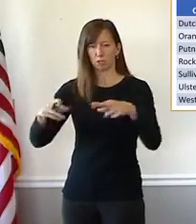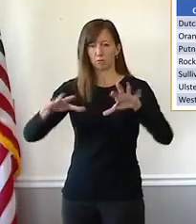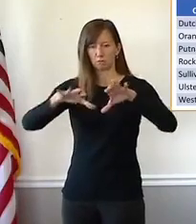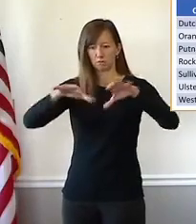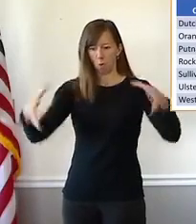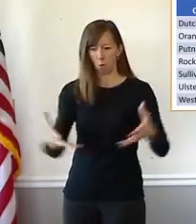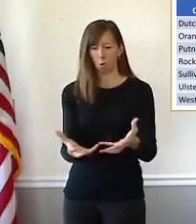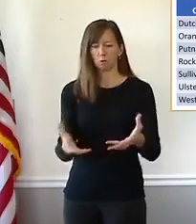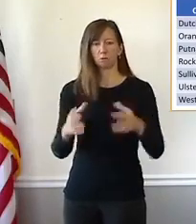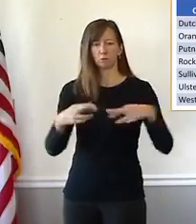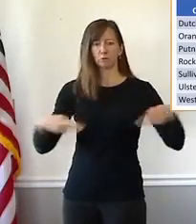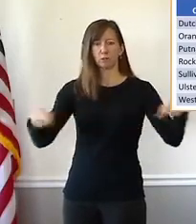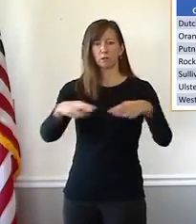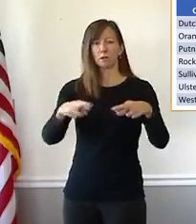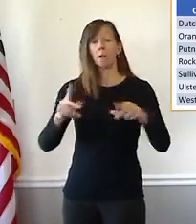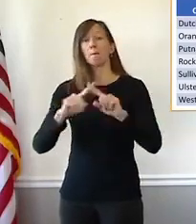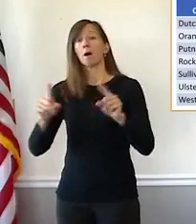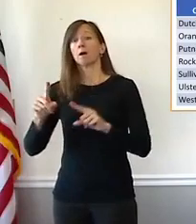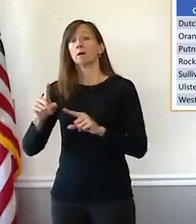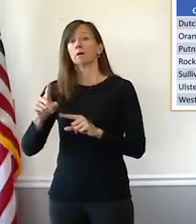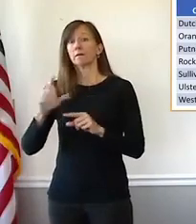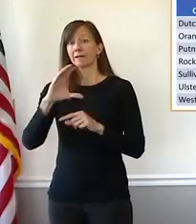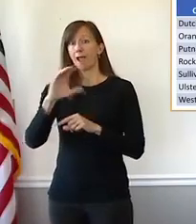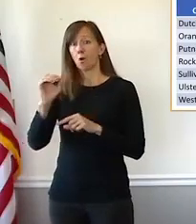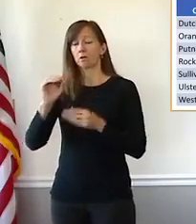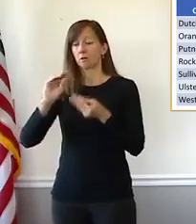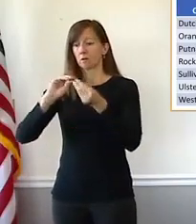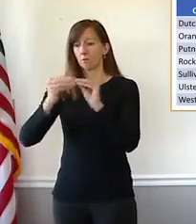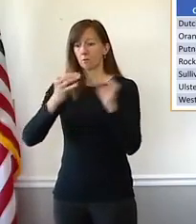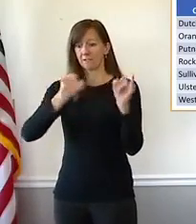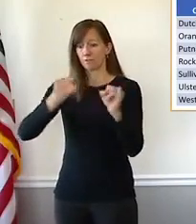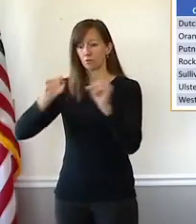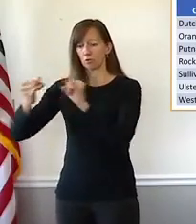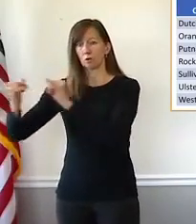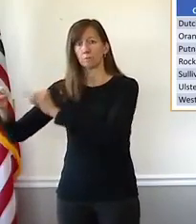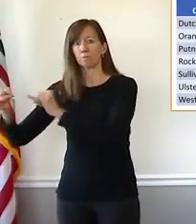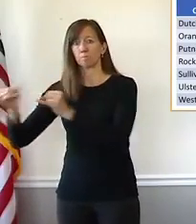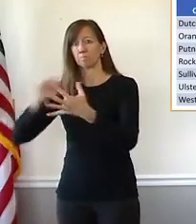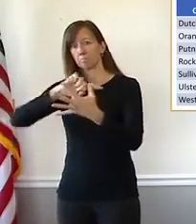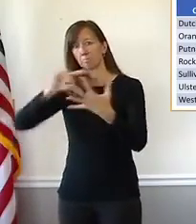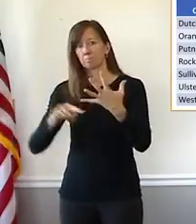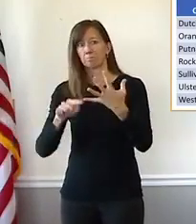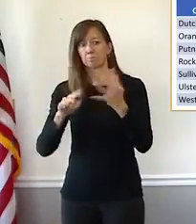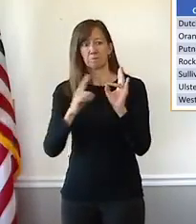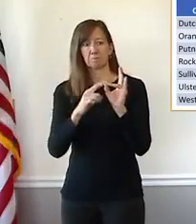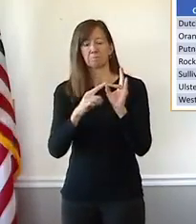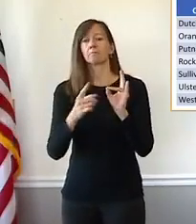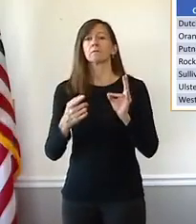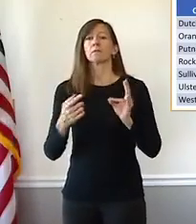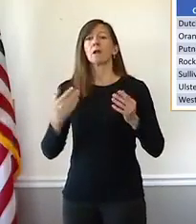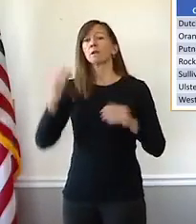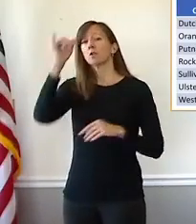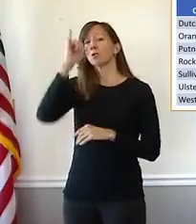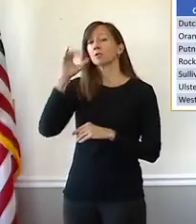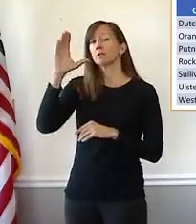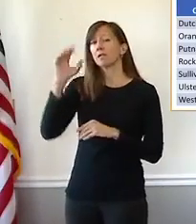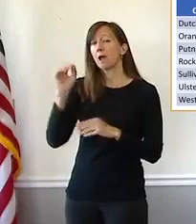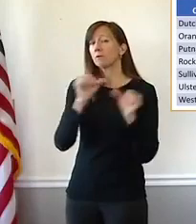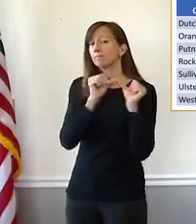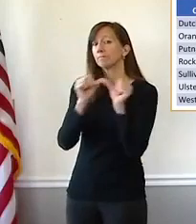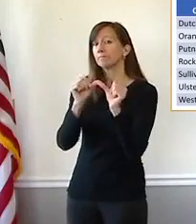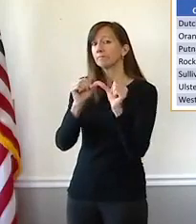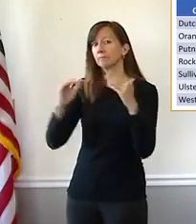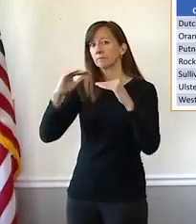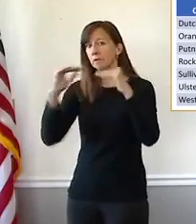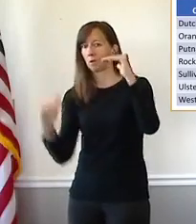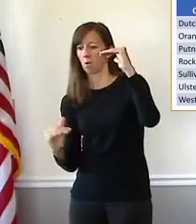numbers. Now, the good news is Dutchess County continues to be the lowest transmission rate of any county in the region, with